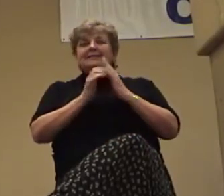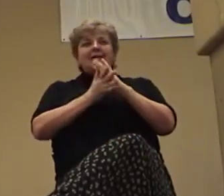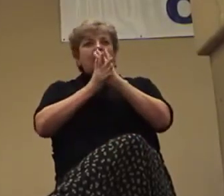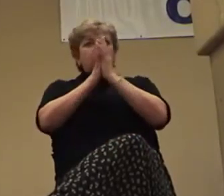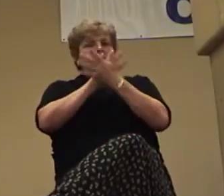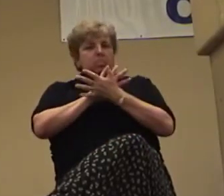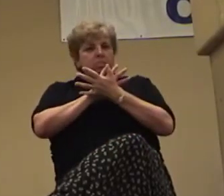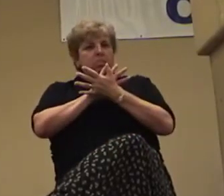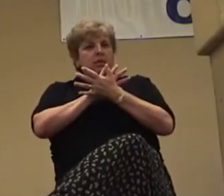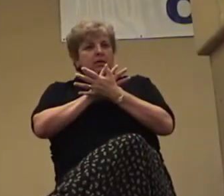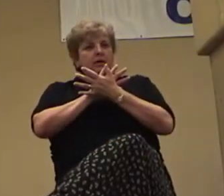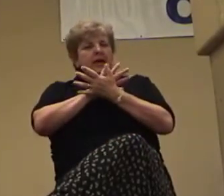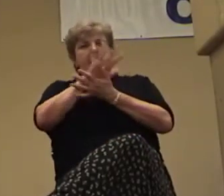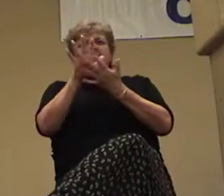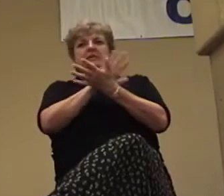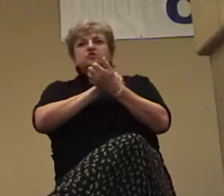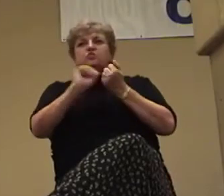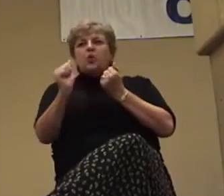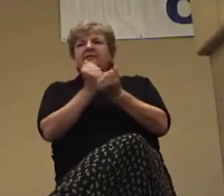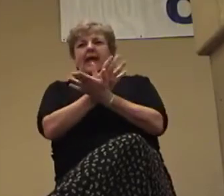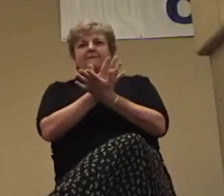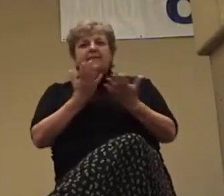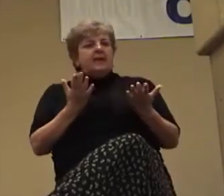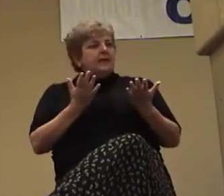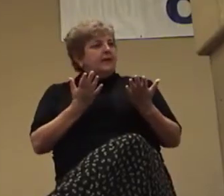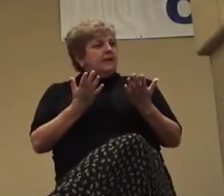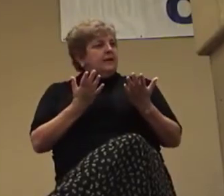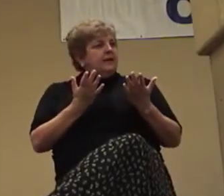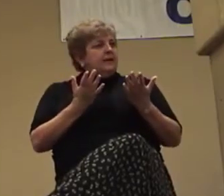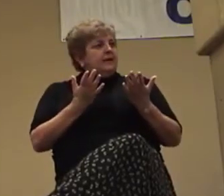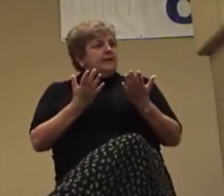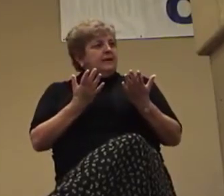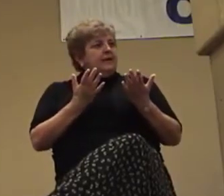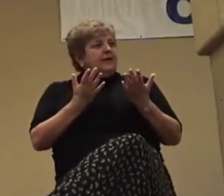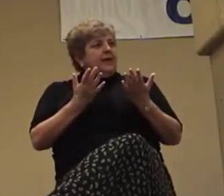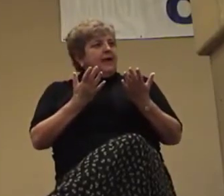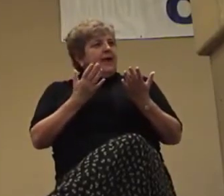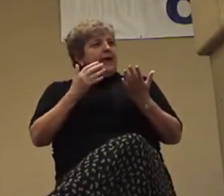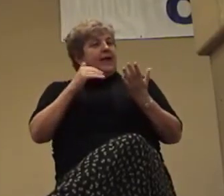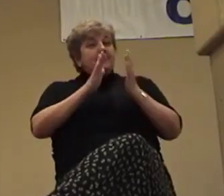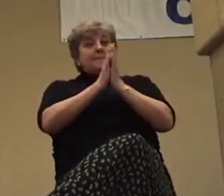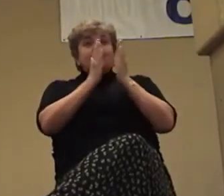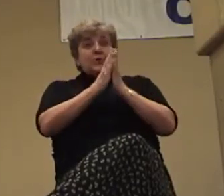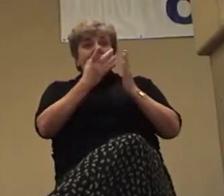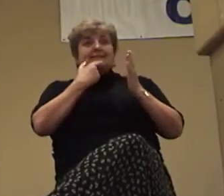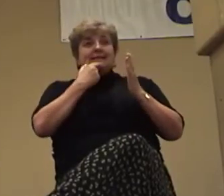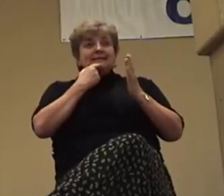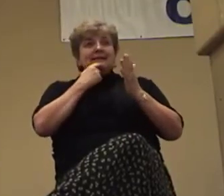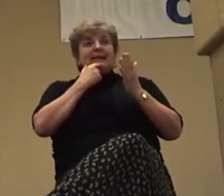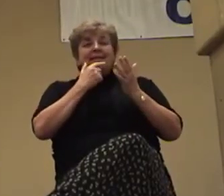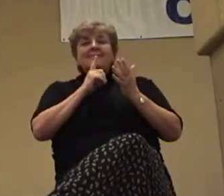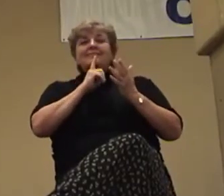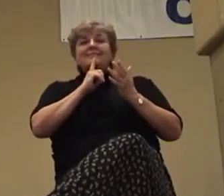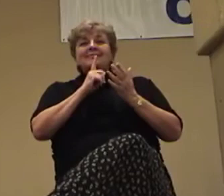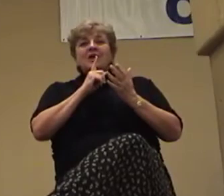It destroys everything. It talks about it and there is a solution. Annihilation of everything. What is annihilation?